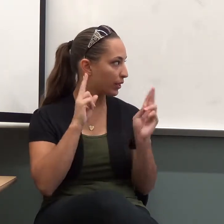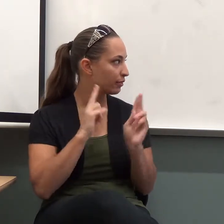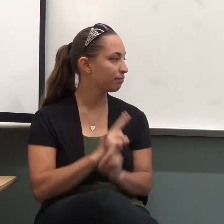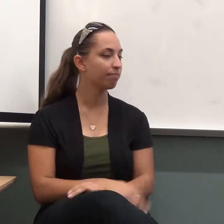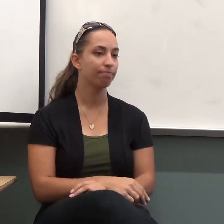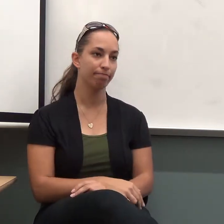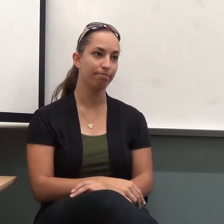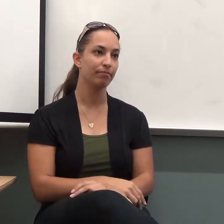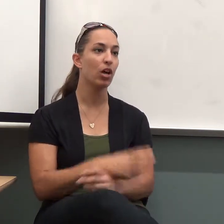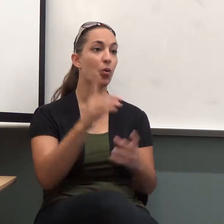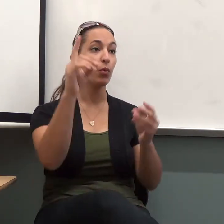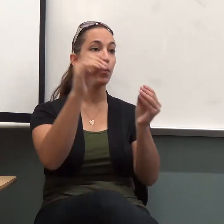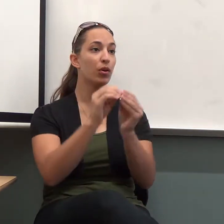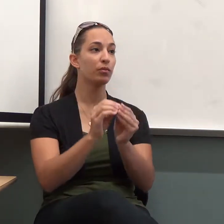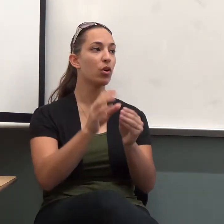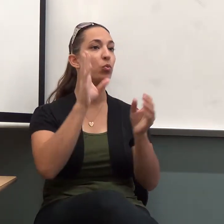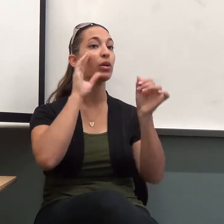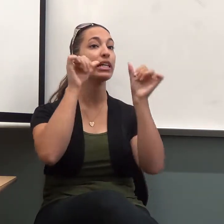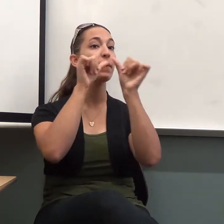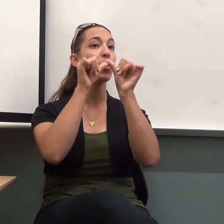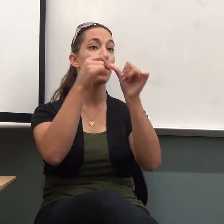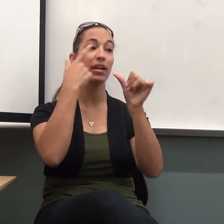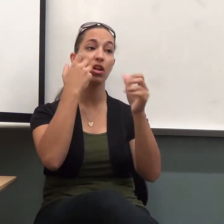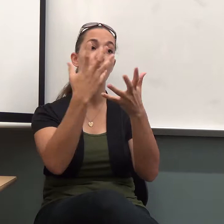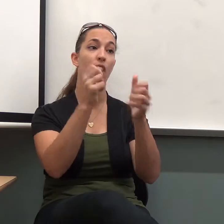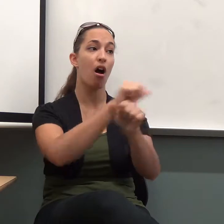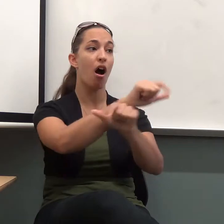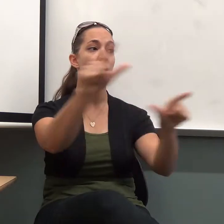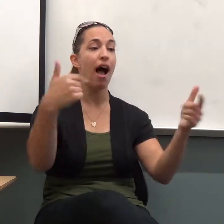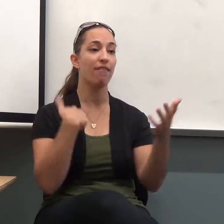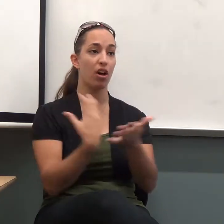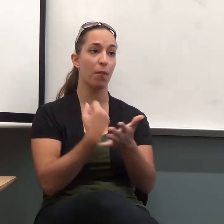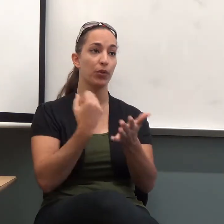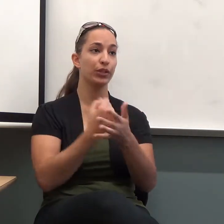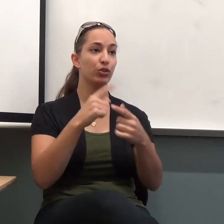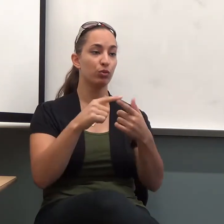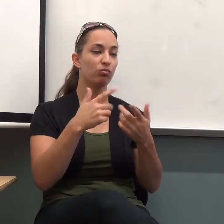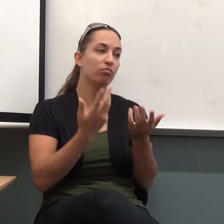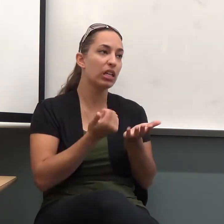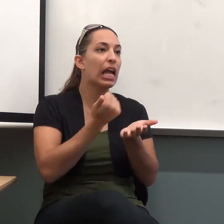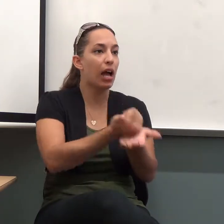Let's write one more. We're going to keep going because I want everyone to have an opportunity to get help.